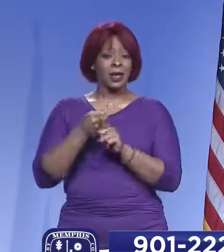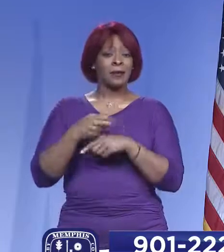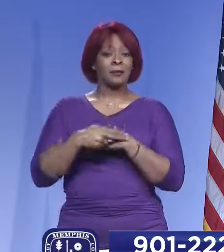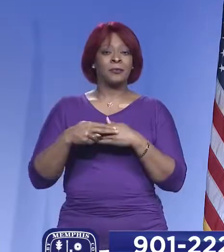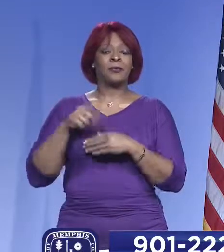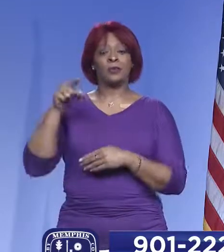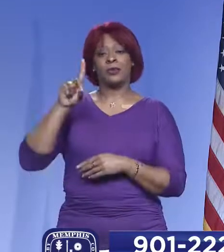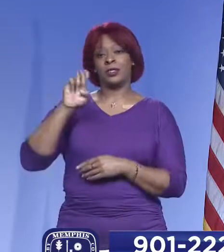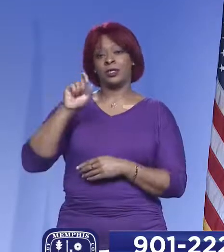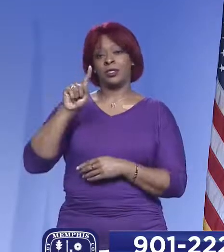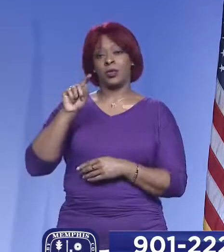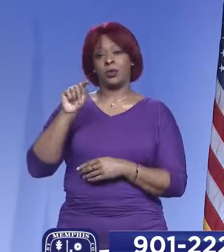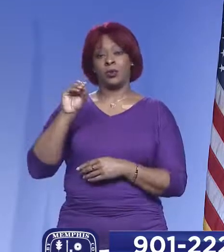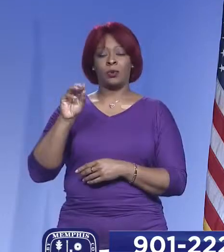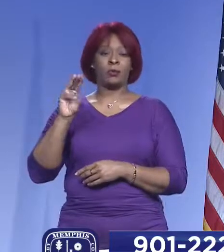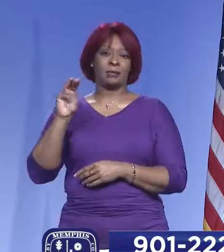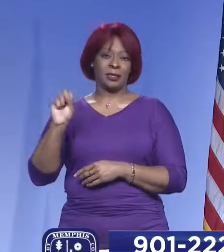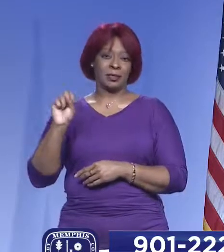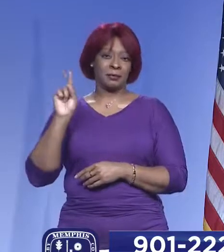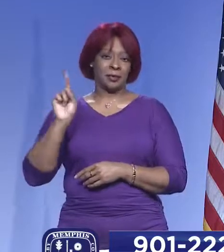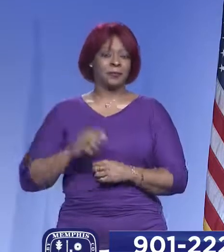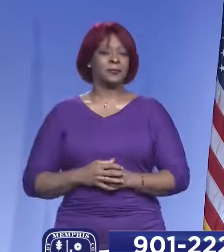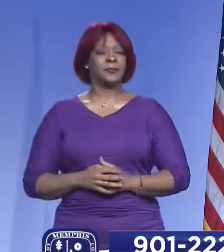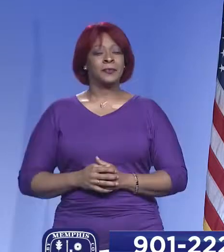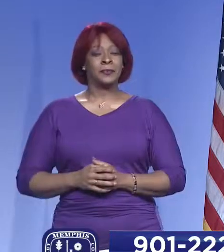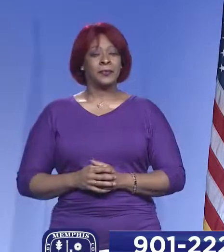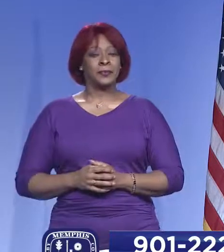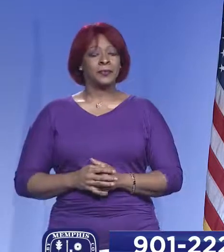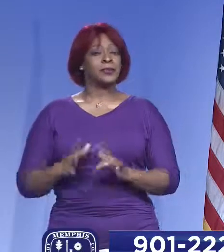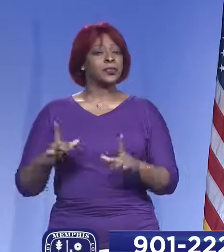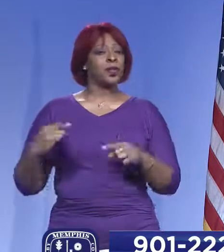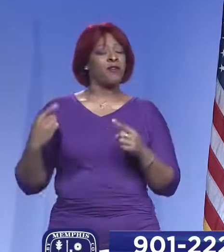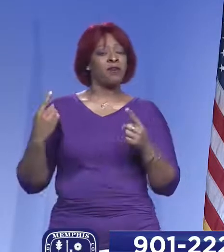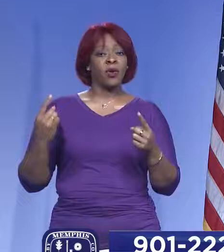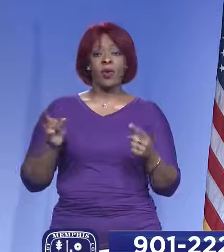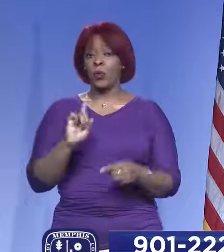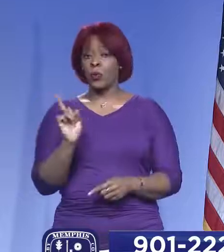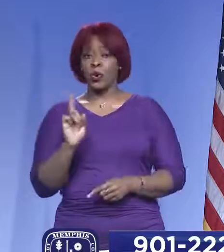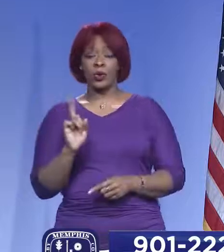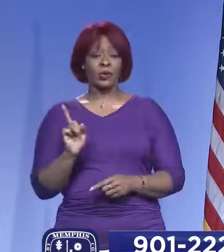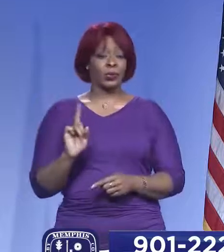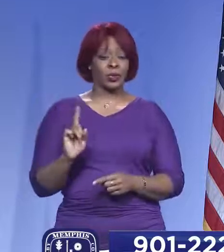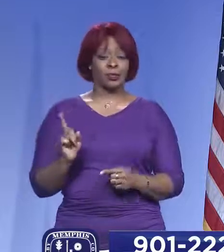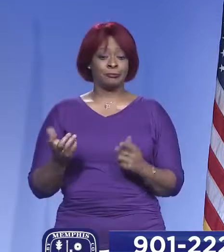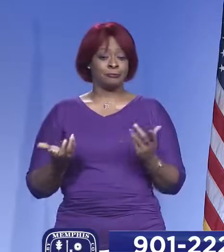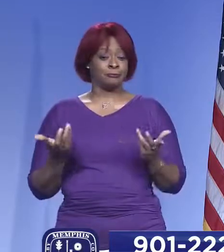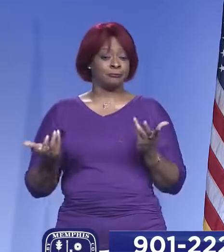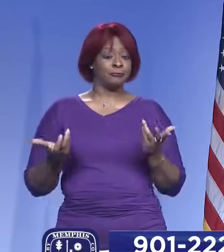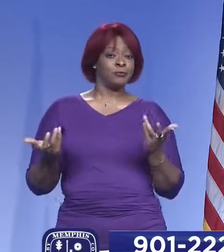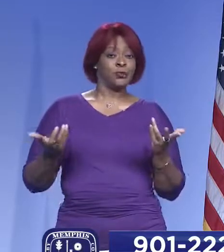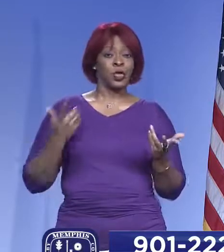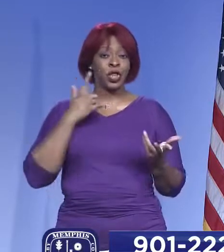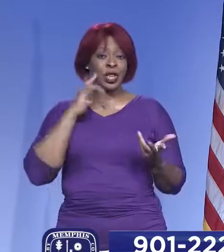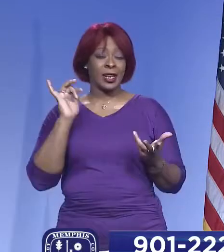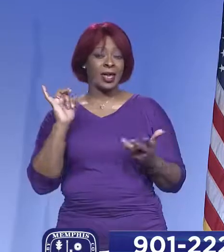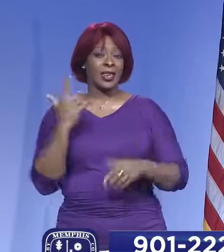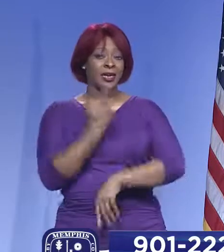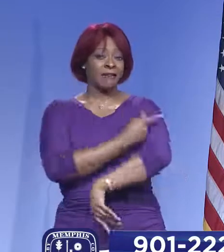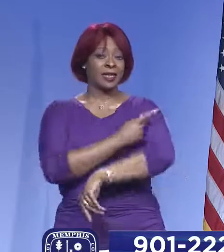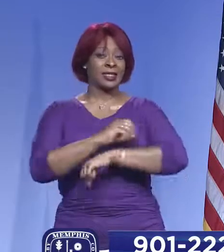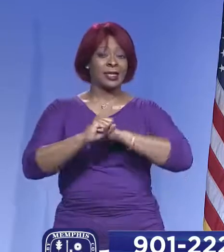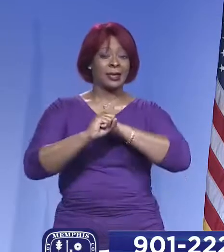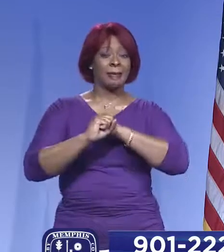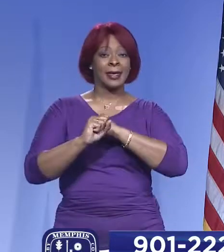in DeSoto County, Mississippi. So as far as where we were on the vaccine